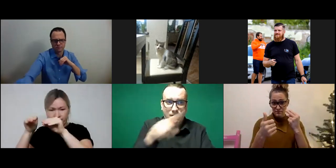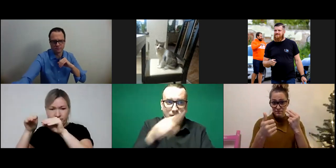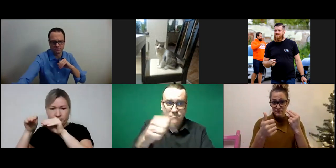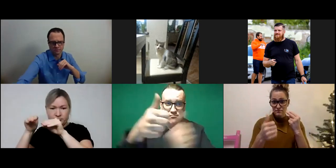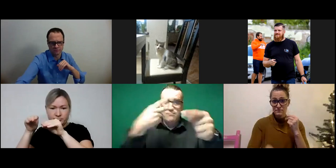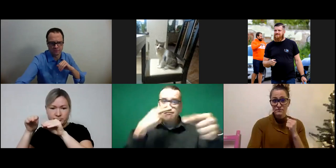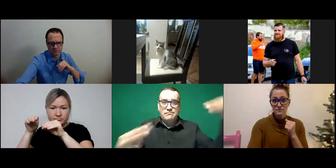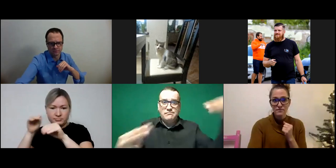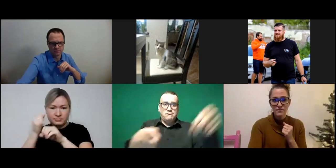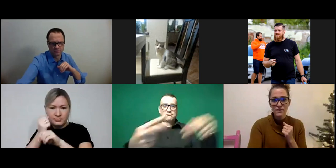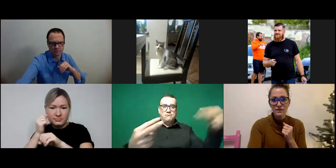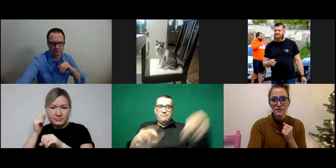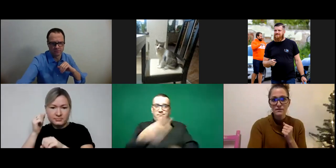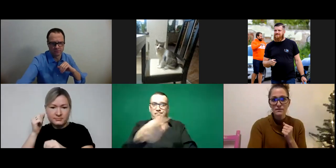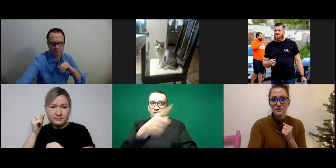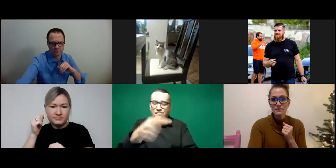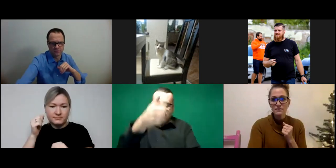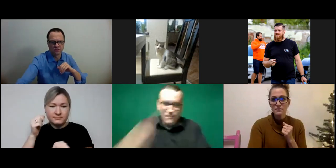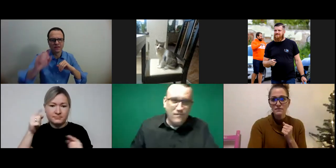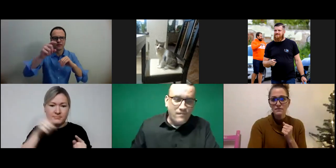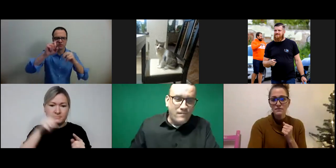Can you all see me?